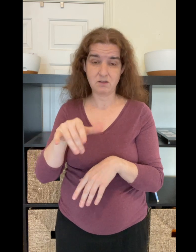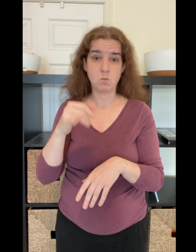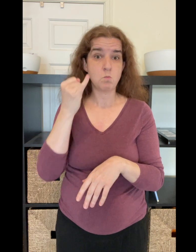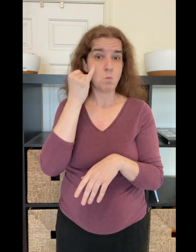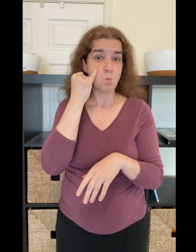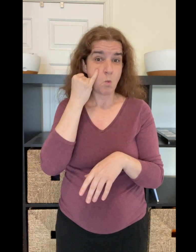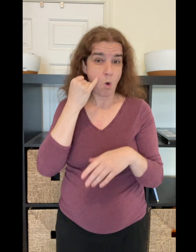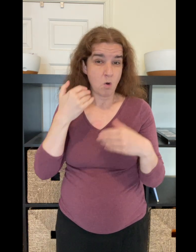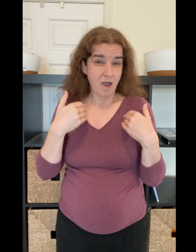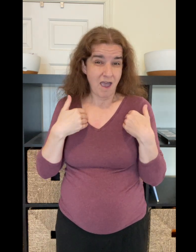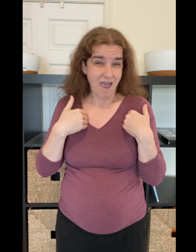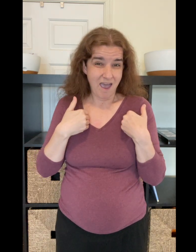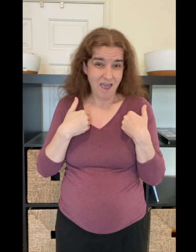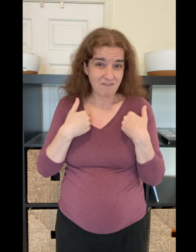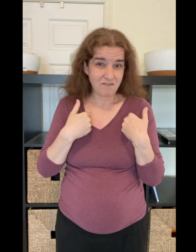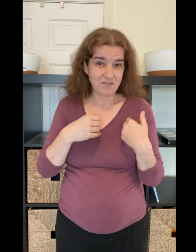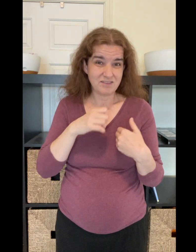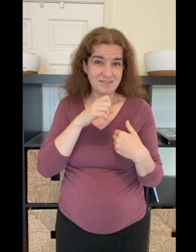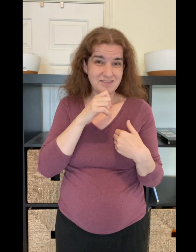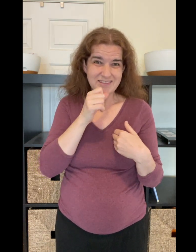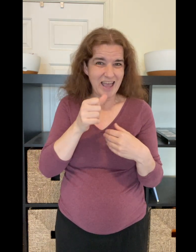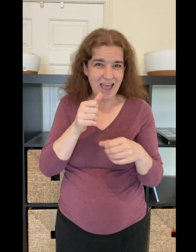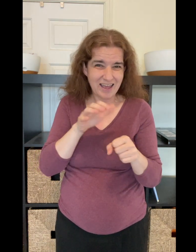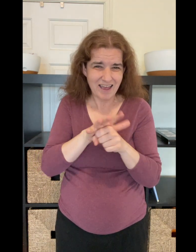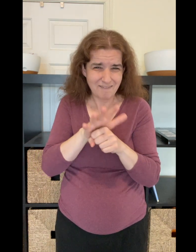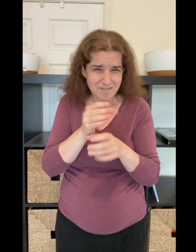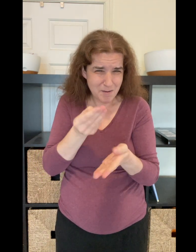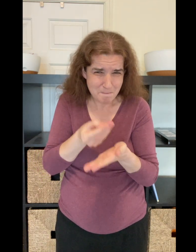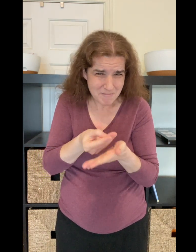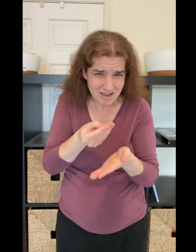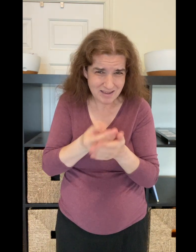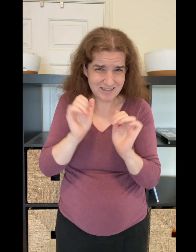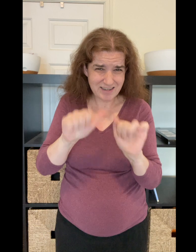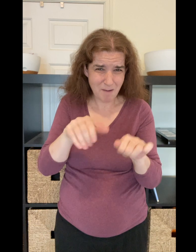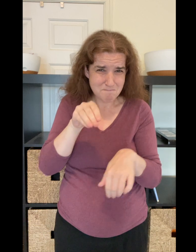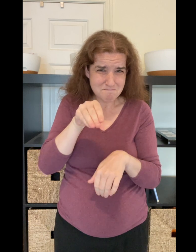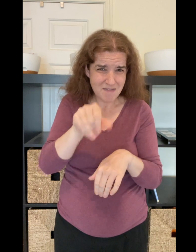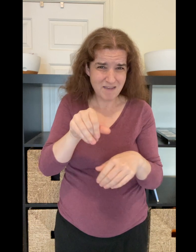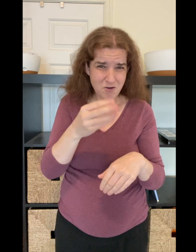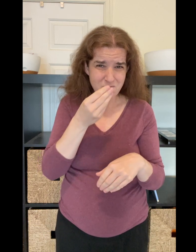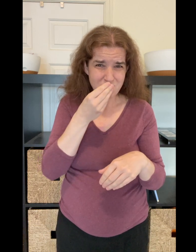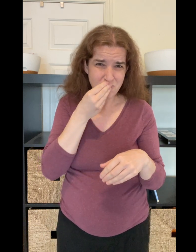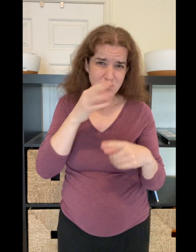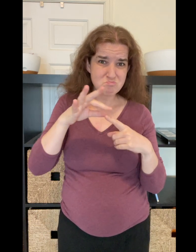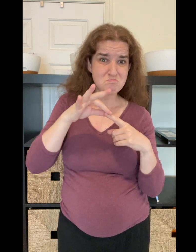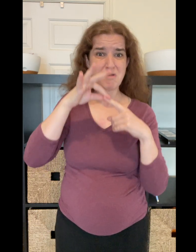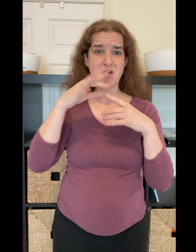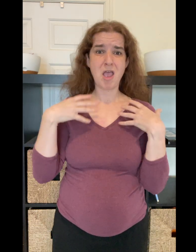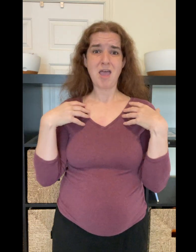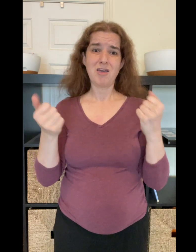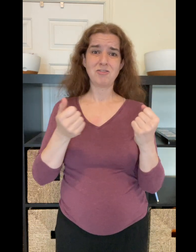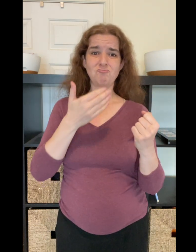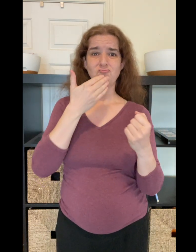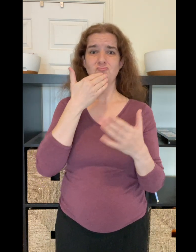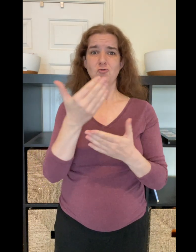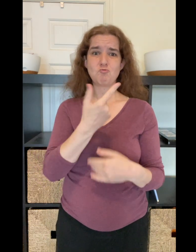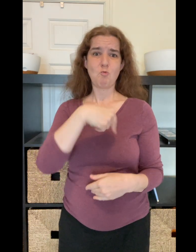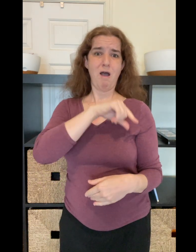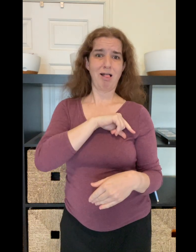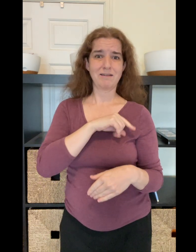And that is involved in the care of obesity, because imagine if you don't have enough money, can you pay for special,